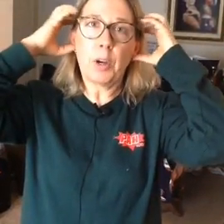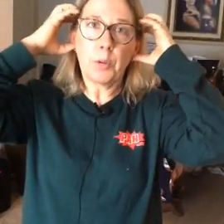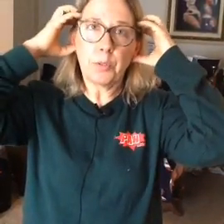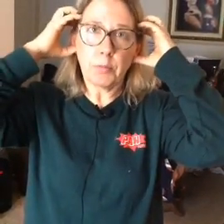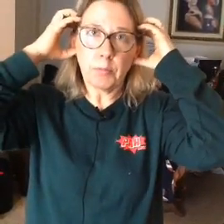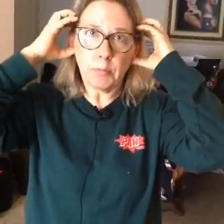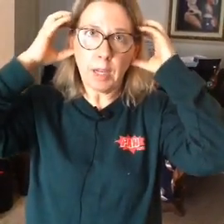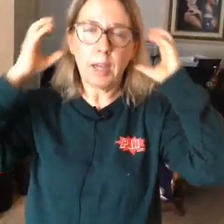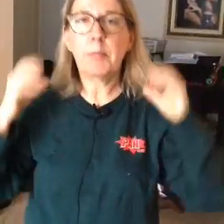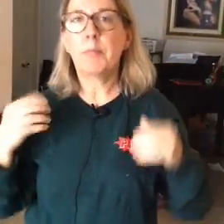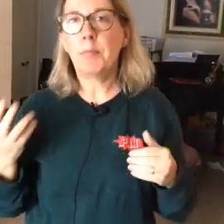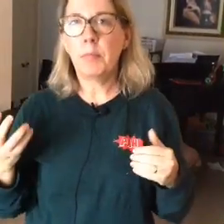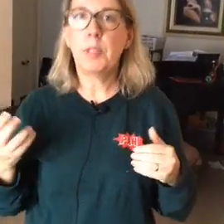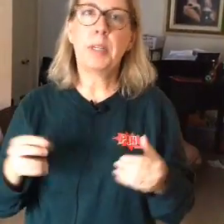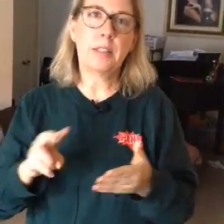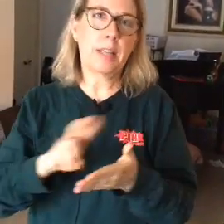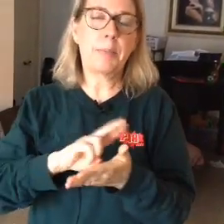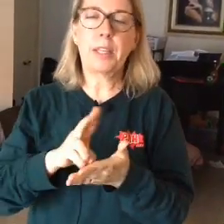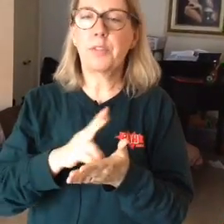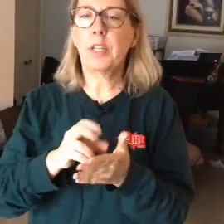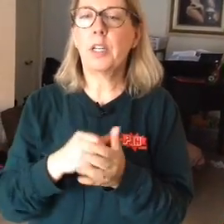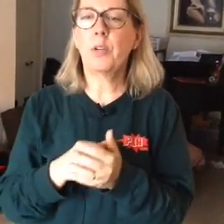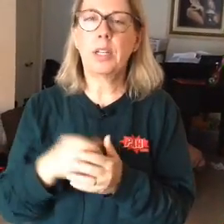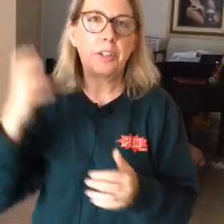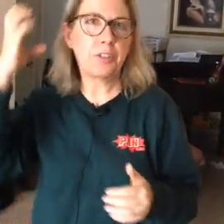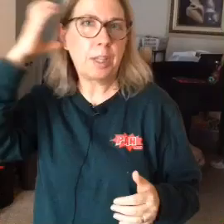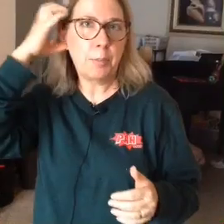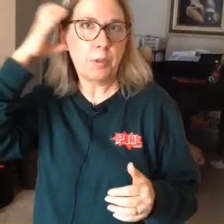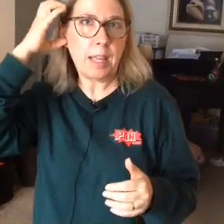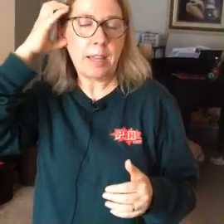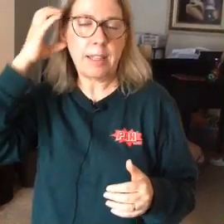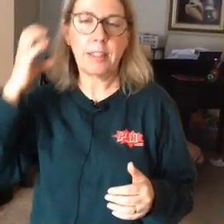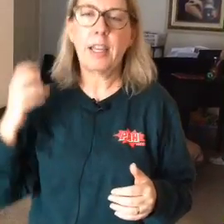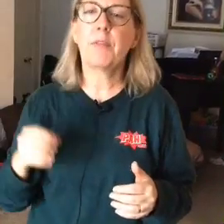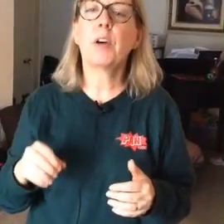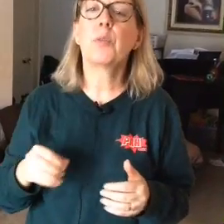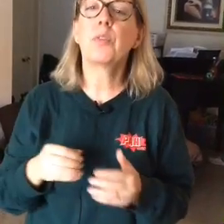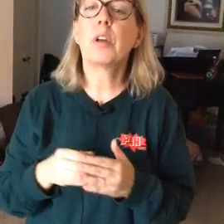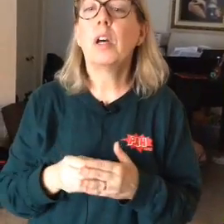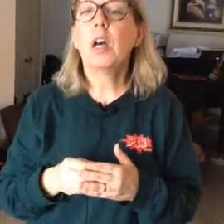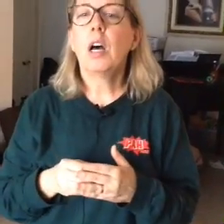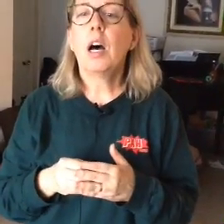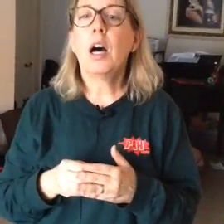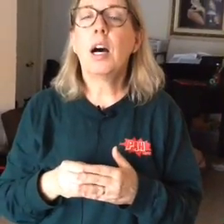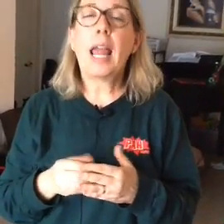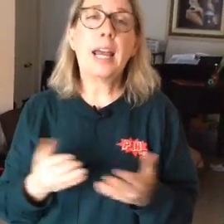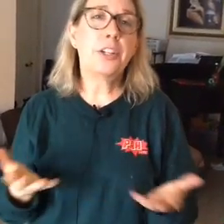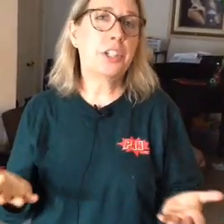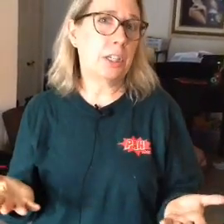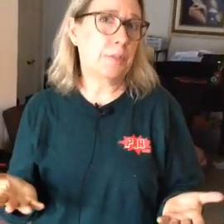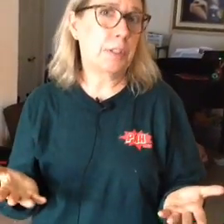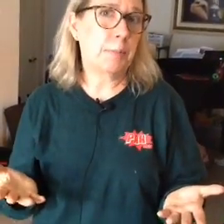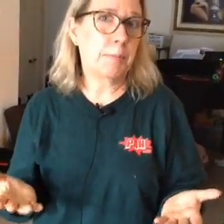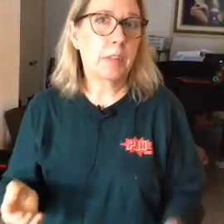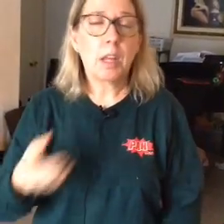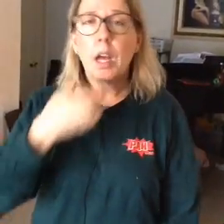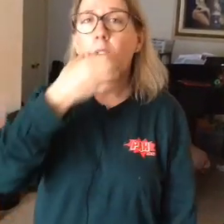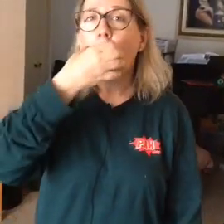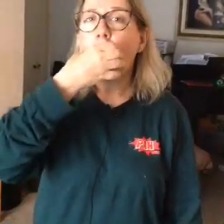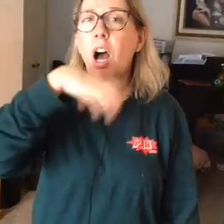headphones to be the same thing as video. In case you see him doing that, that's headphones. Adjectives.